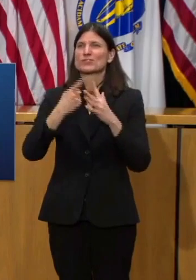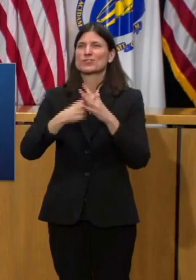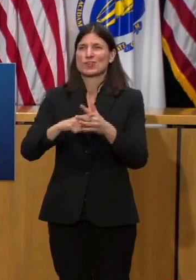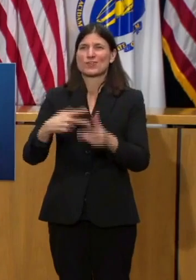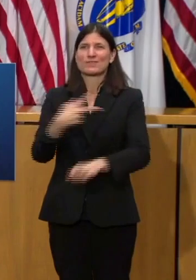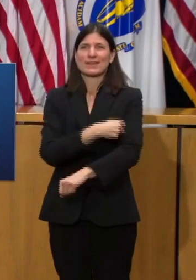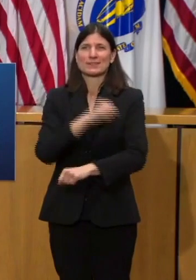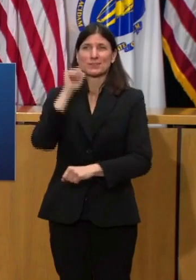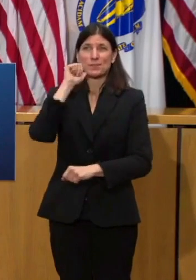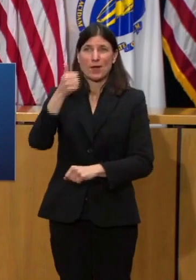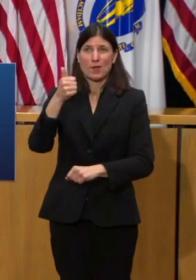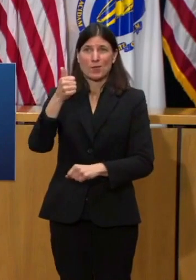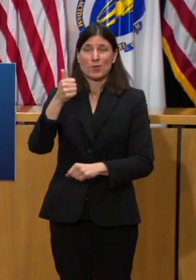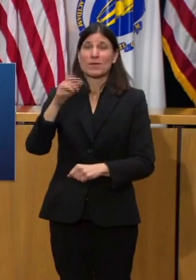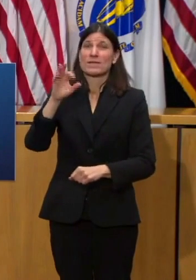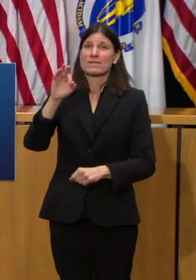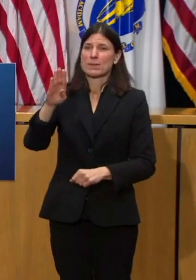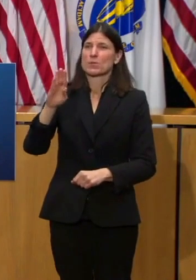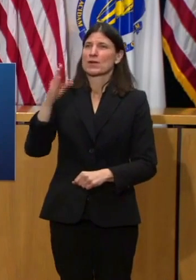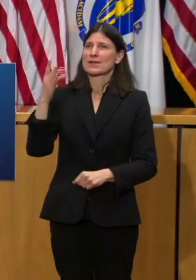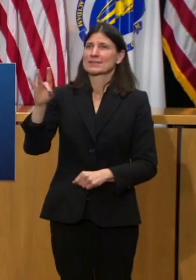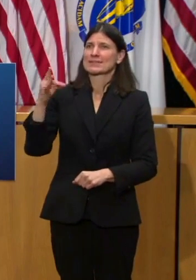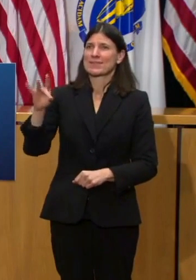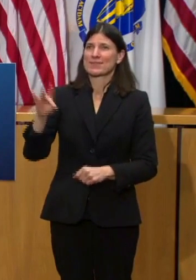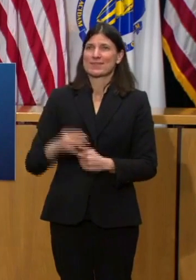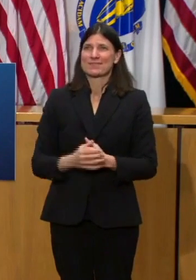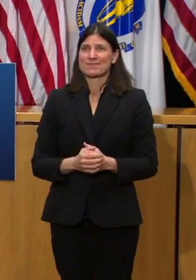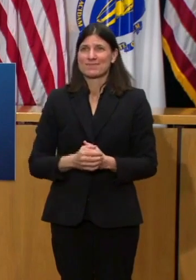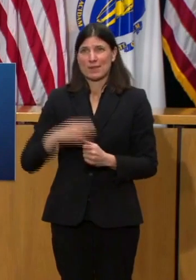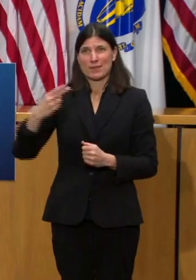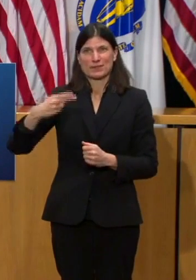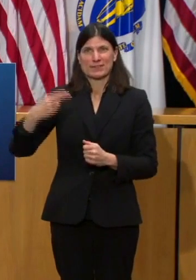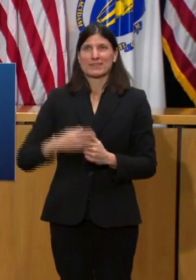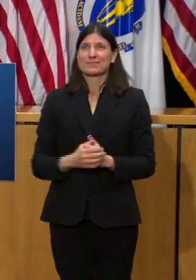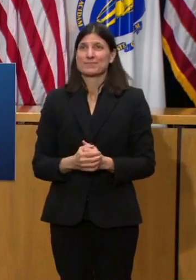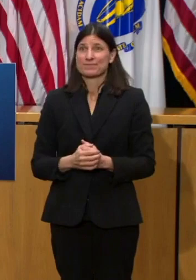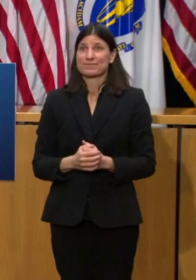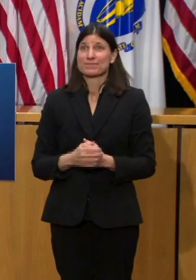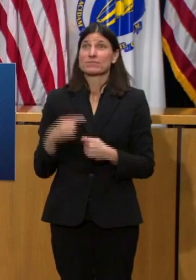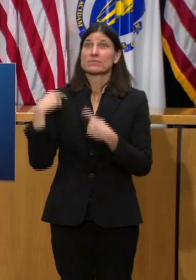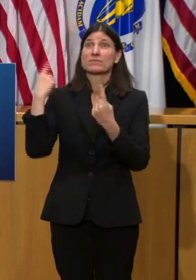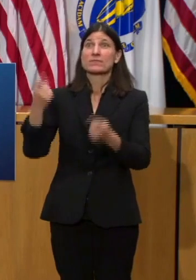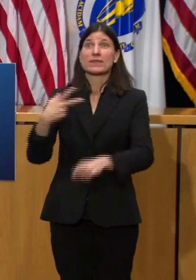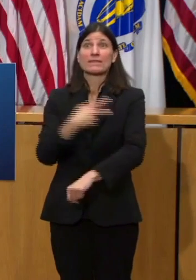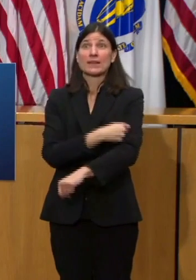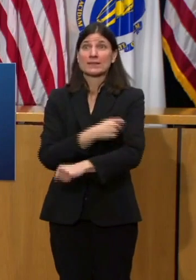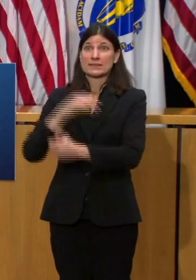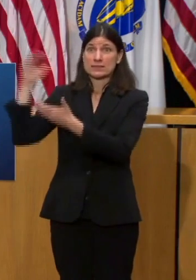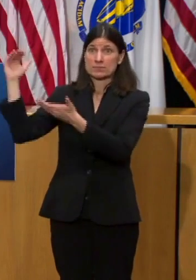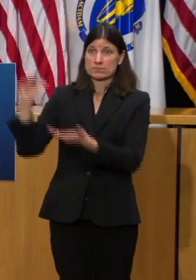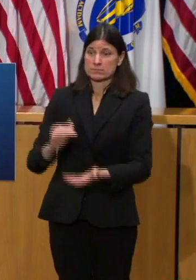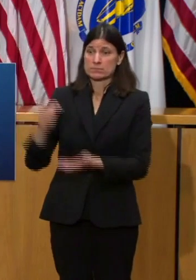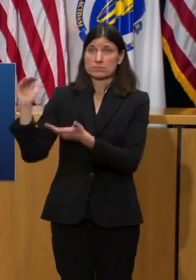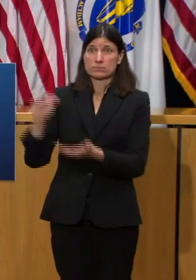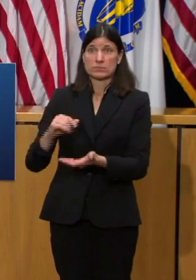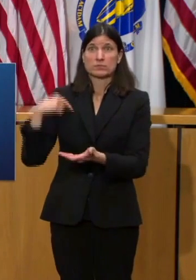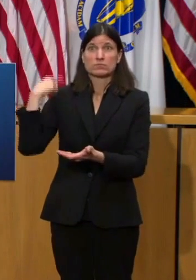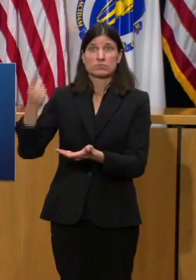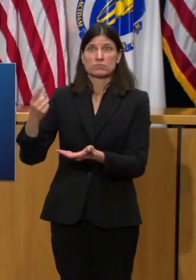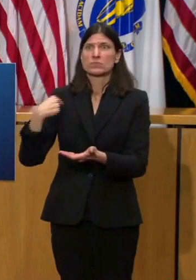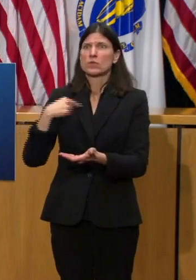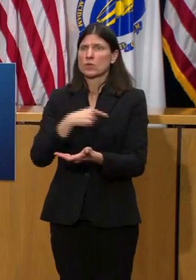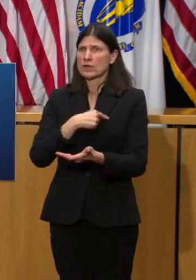18th. Since vaccines arrived in the Commonwealth, our administration has been working hard to build a vaccine